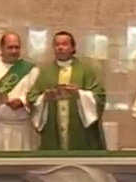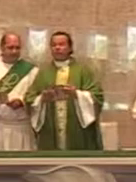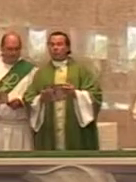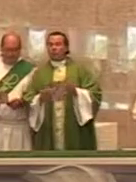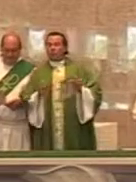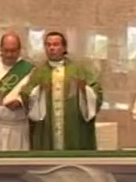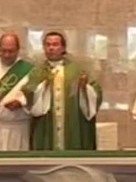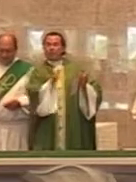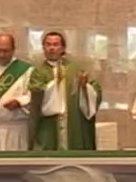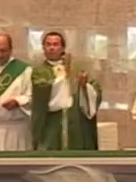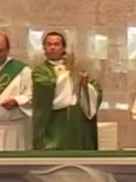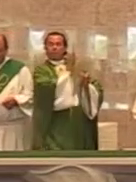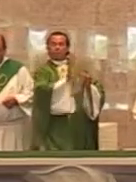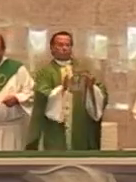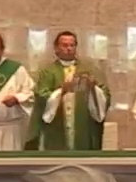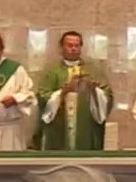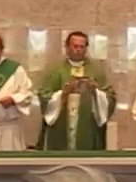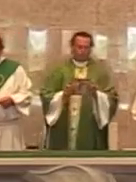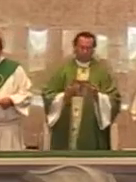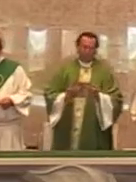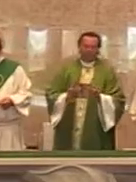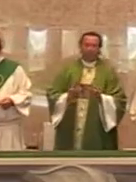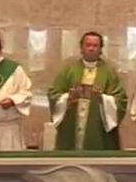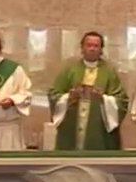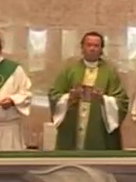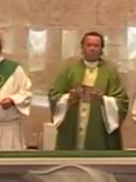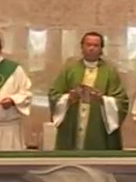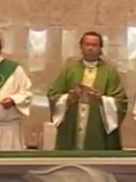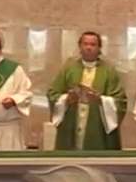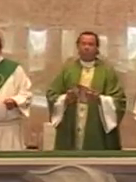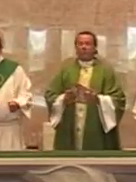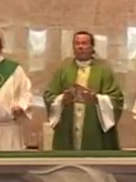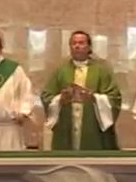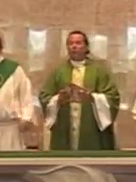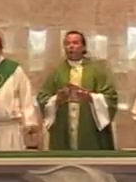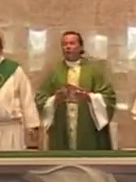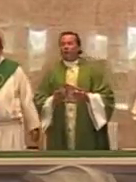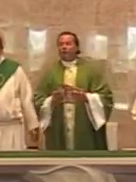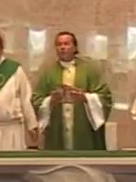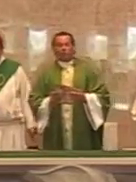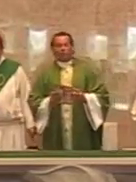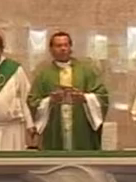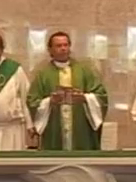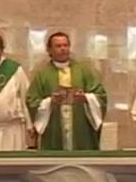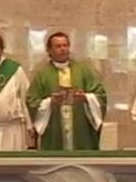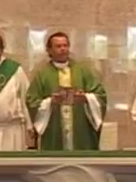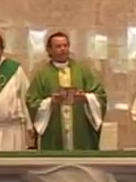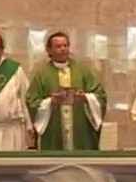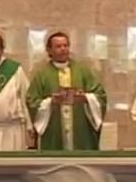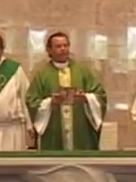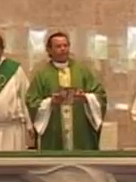The Apostles' Creed, top left corner. As a people of faith, we now profess what we believe.